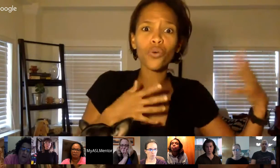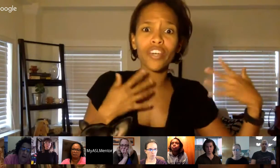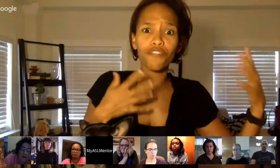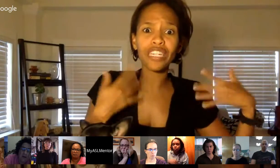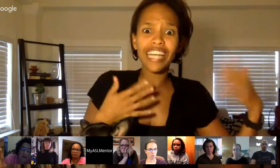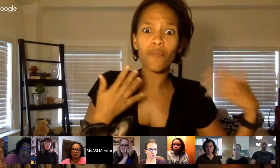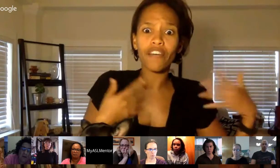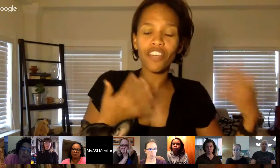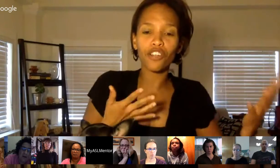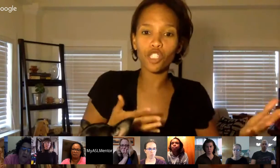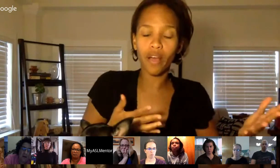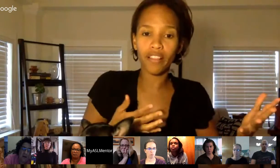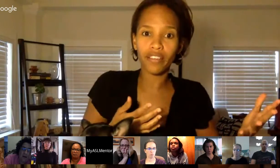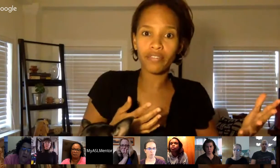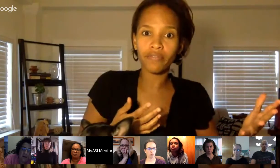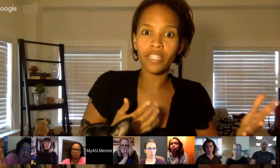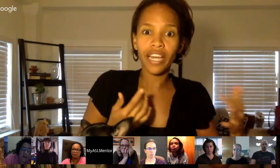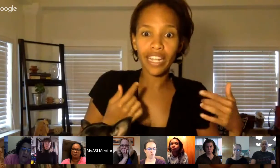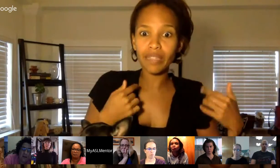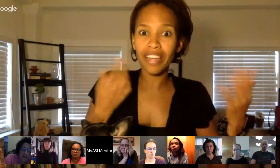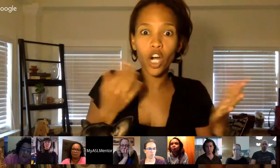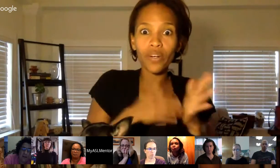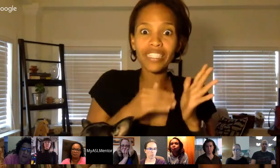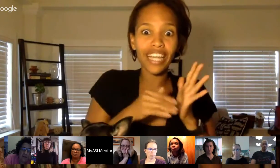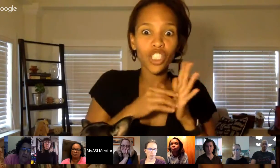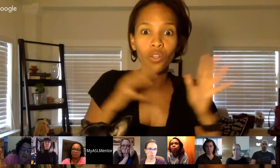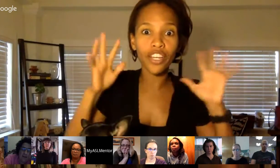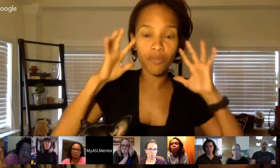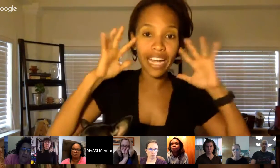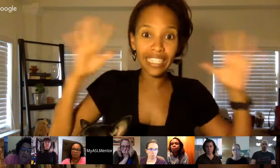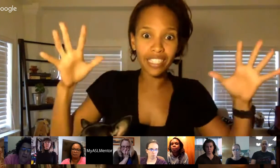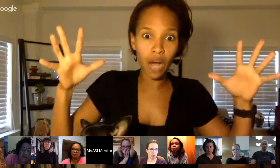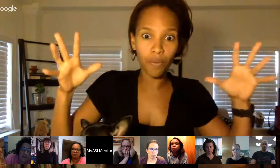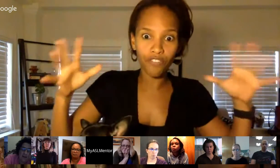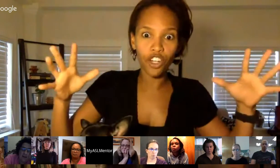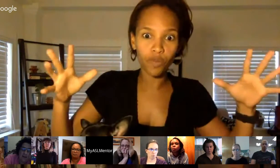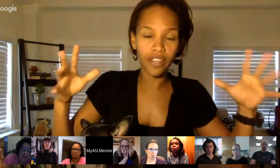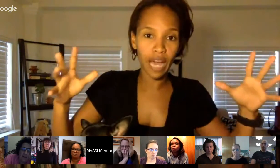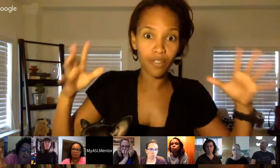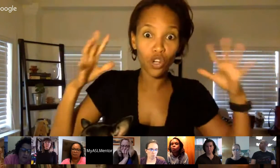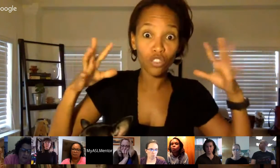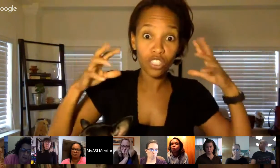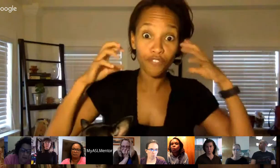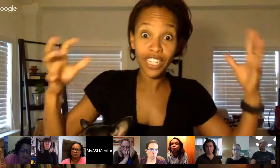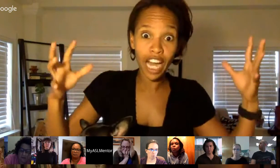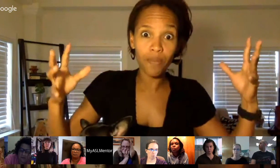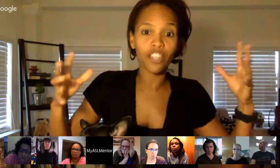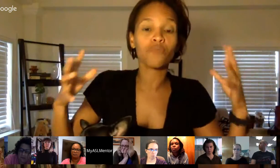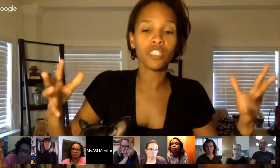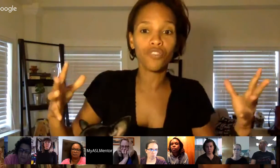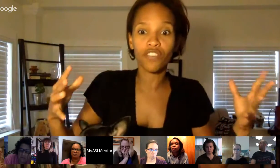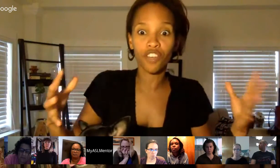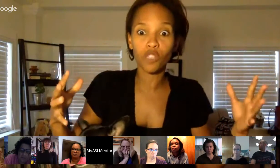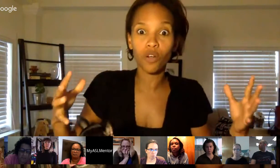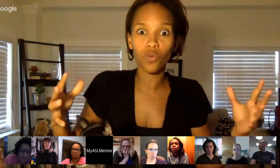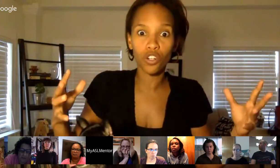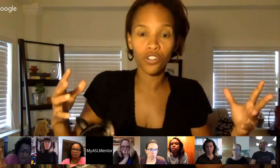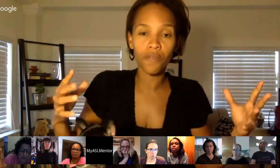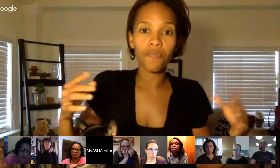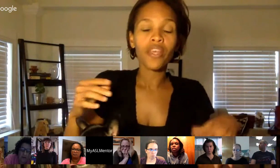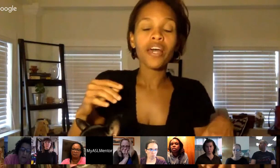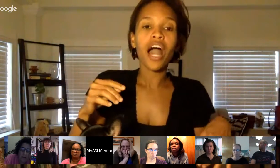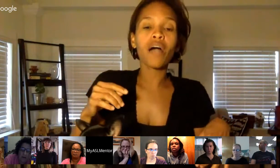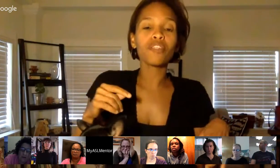you know, don't get freaked out by fingerspelling. And that's something I always say, don't let your mind stop when fingerspelling happens. Don't just freak out because you missed a fingerspelled